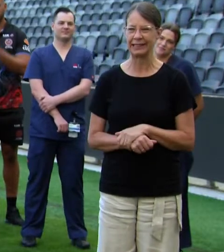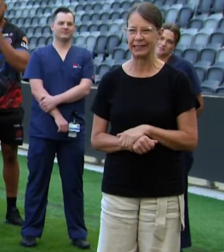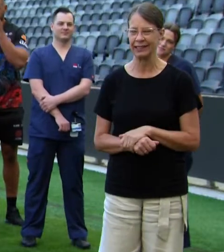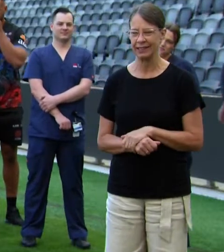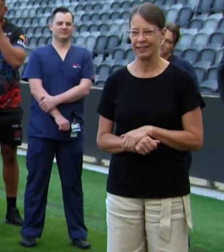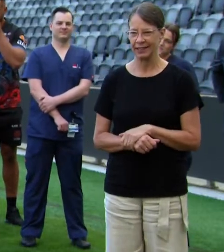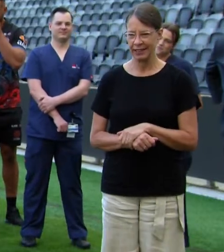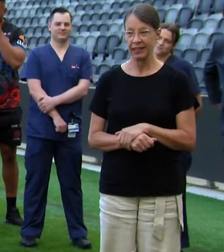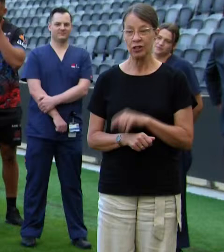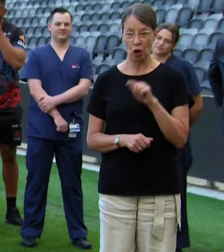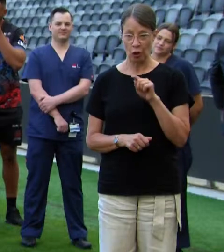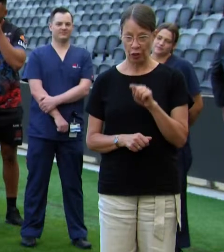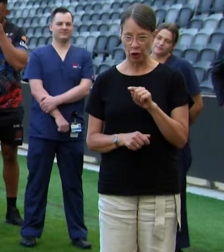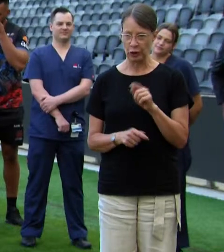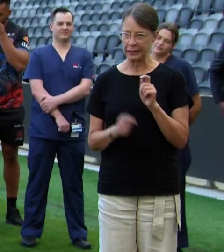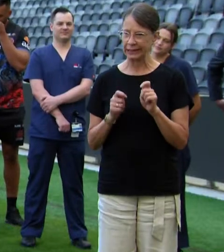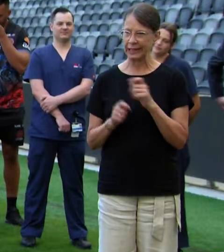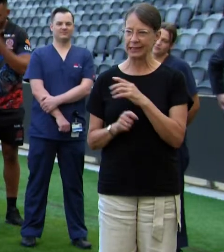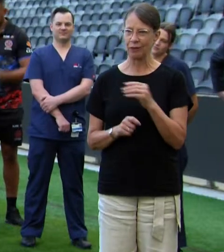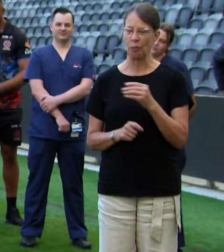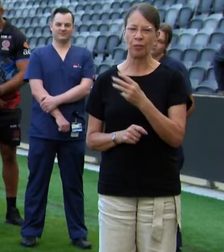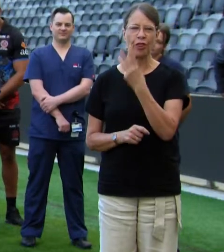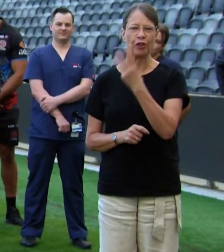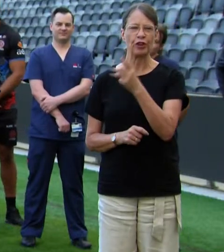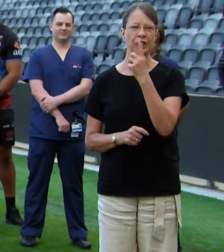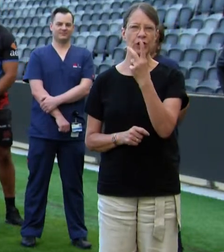PCR tests, were returned from